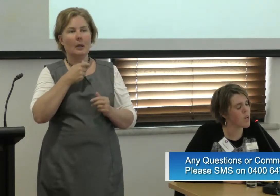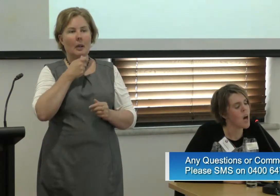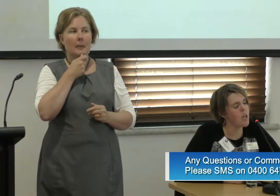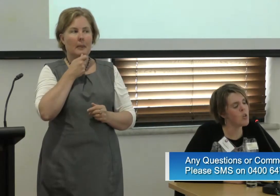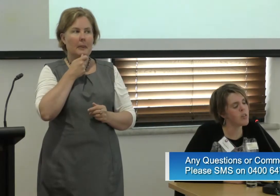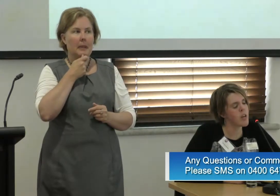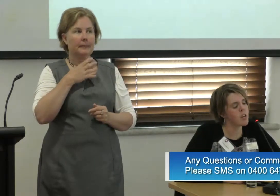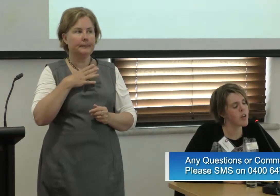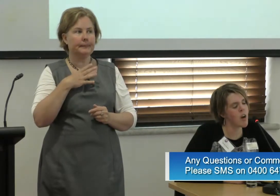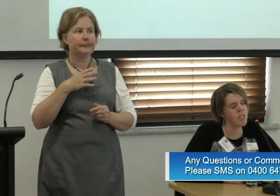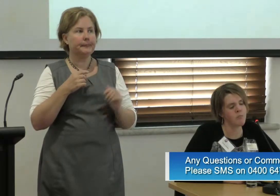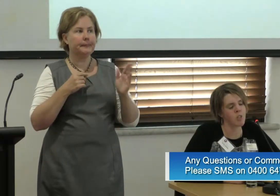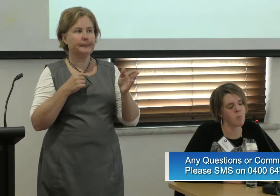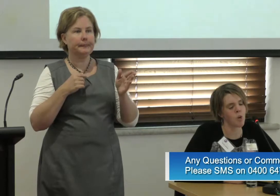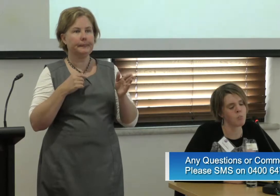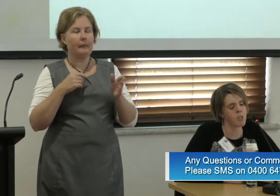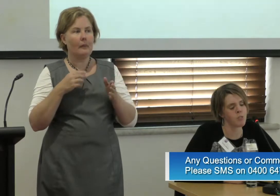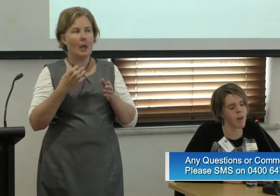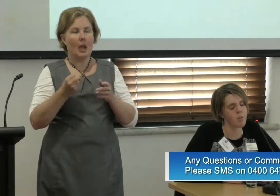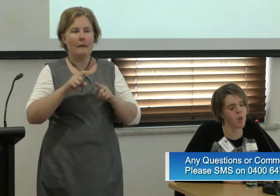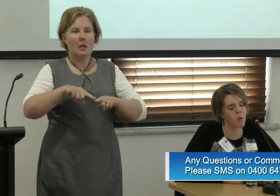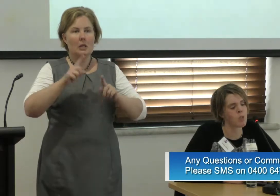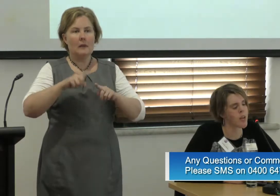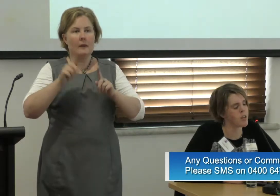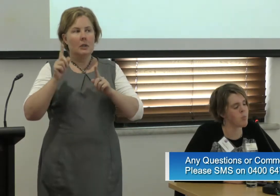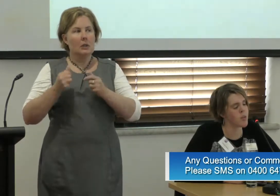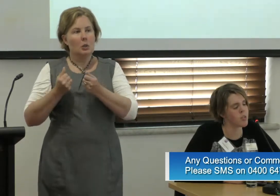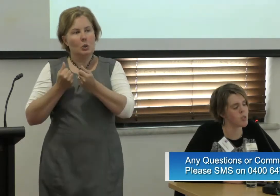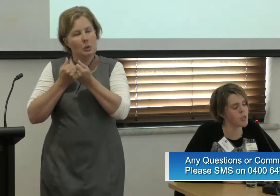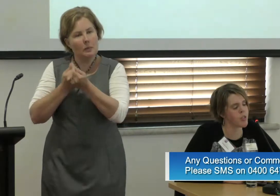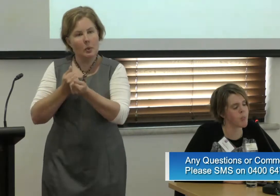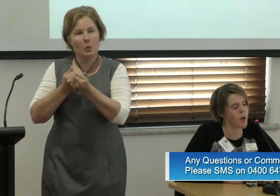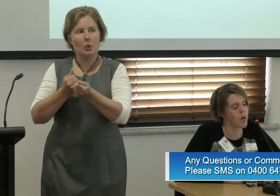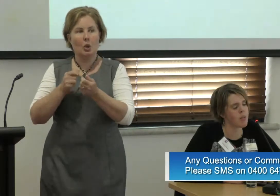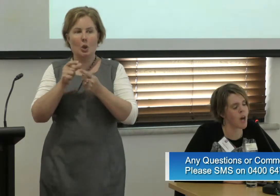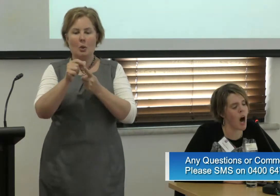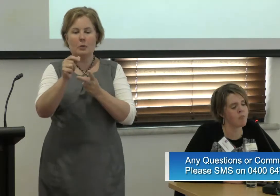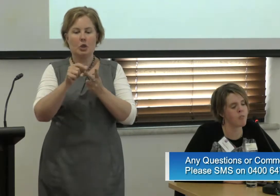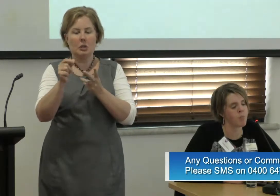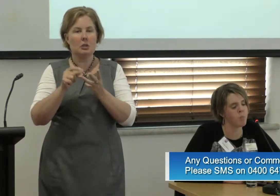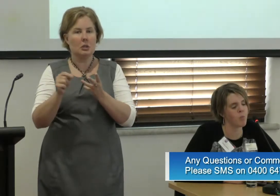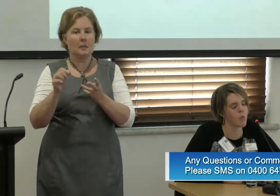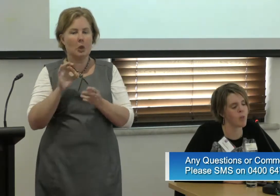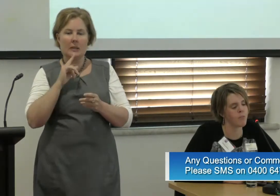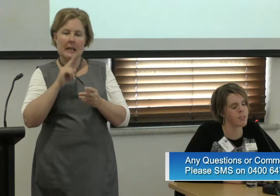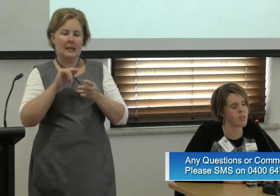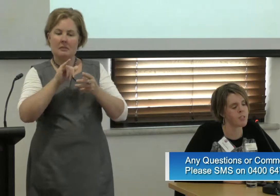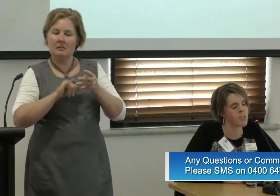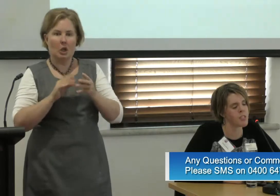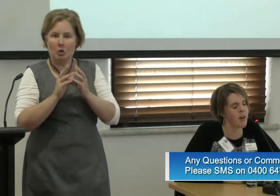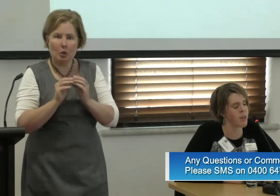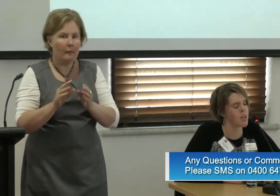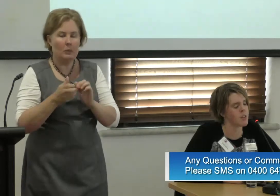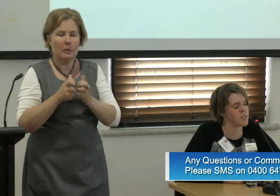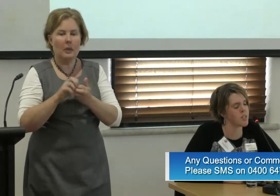Yeah, and look, there are different support options available. I'm not saying there'll be a solution, but I think half of the problem with all of this stuff is